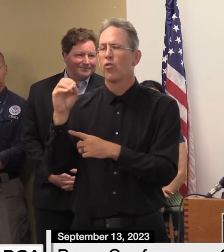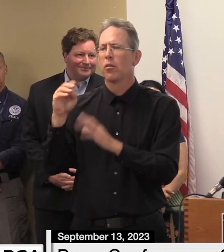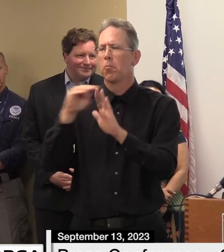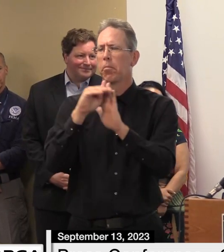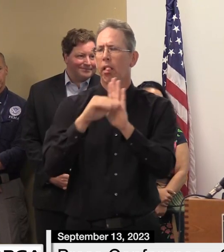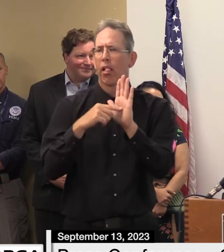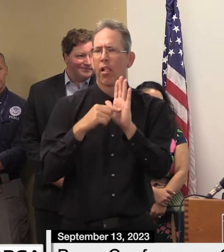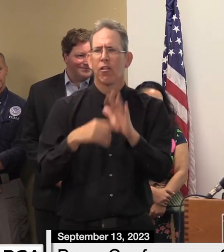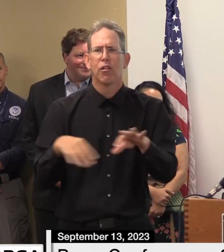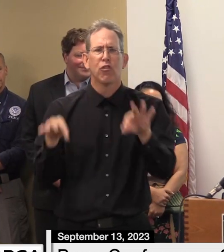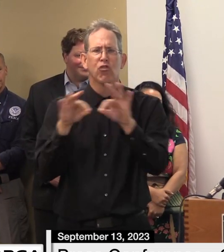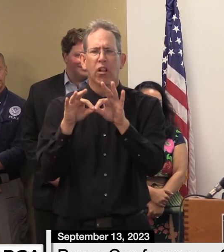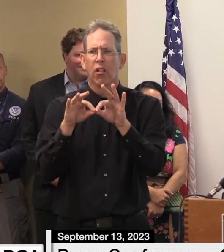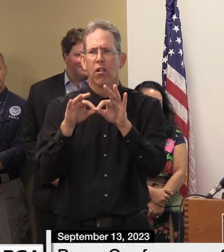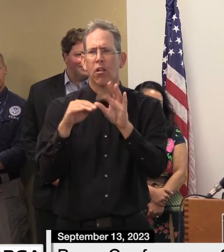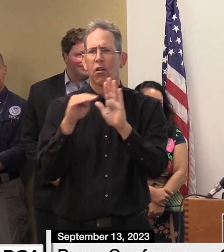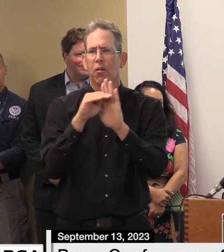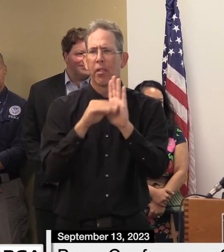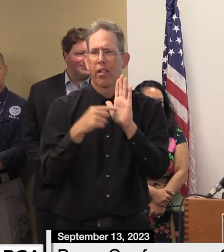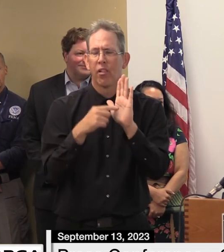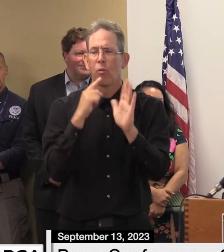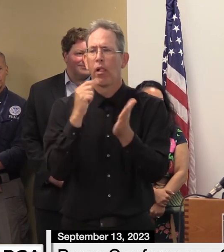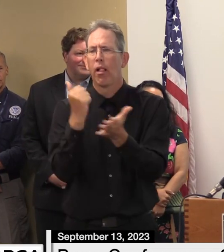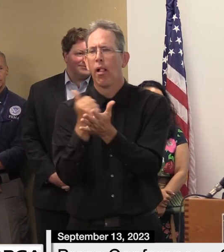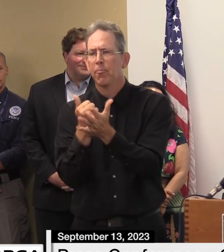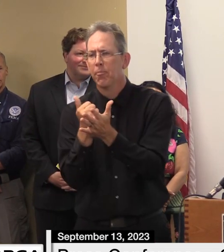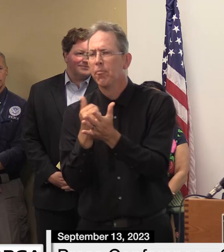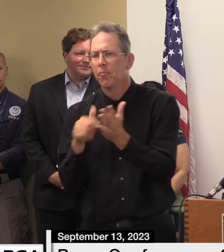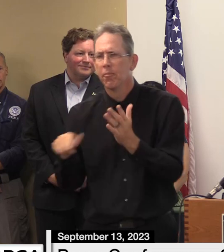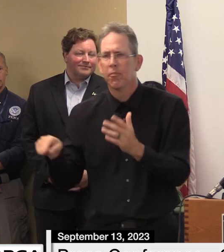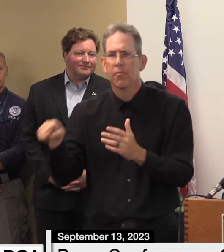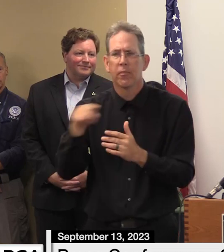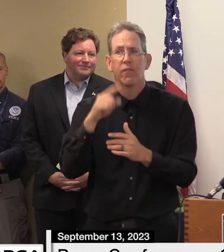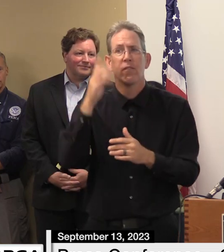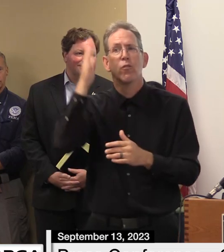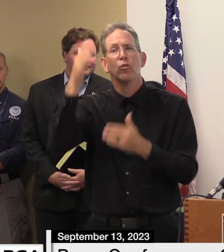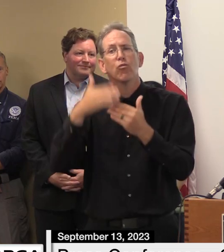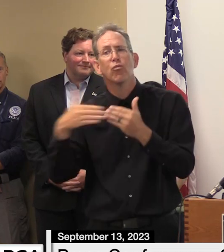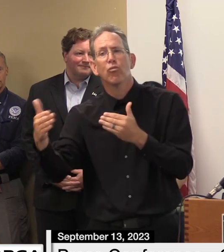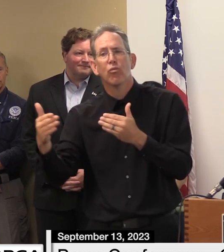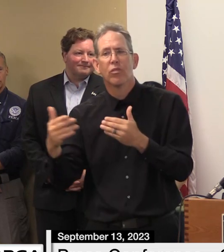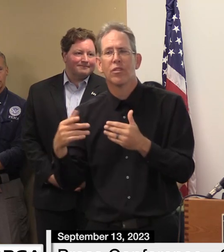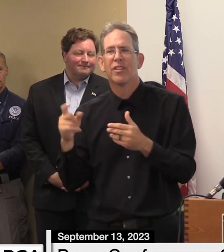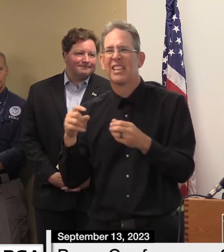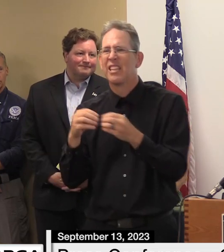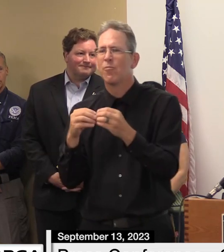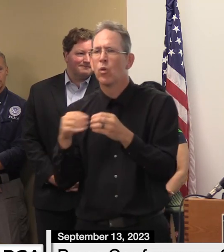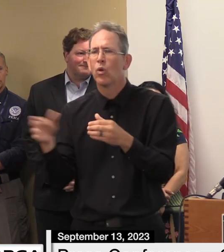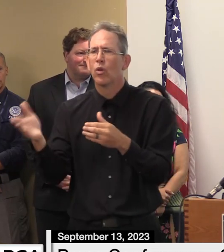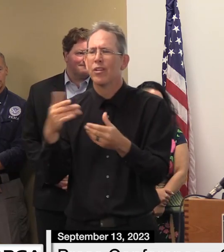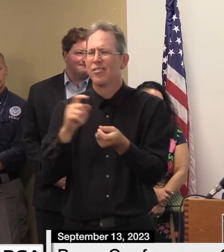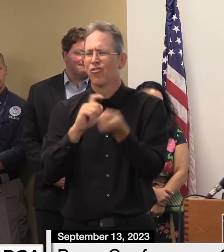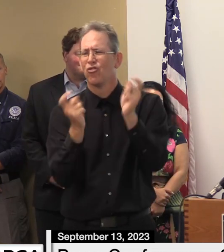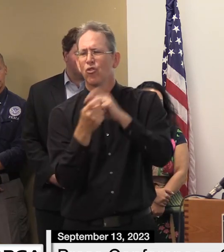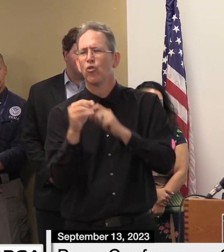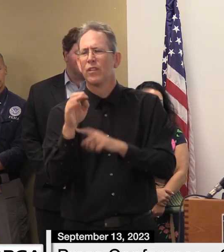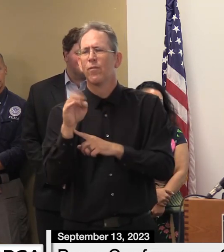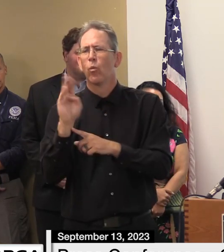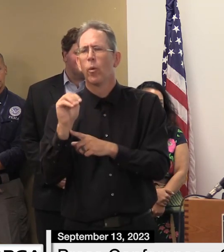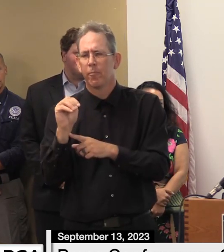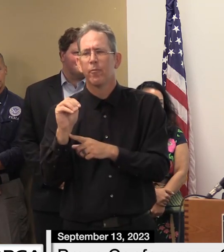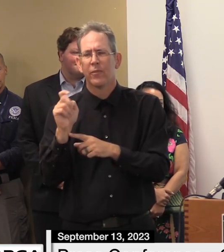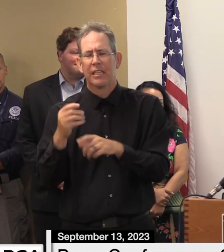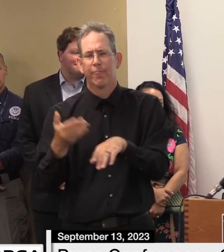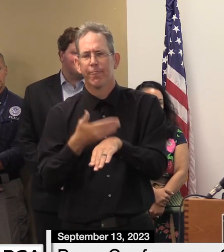and it will be tremendously helpful in the future. We need more regulatory reform, but Senator Rahm Hinsdale